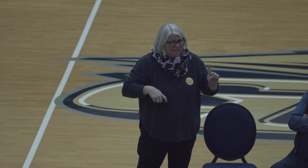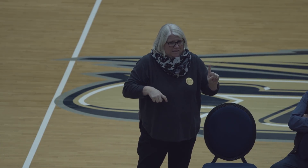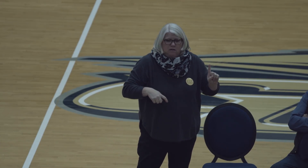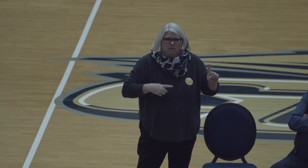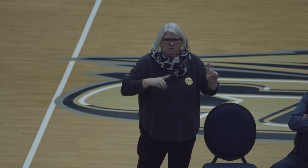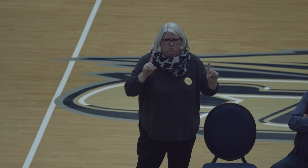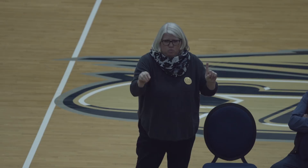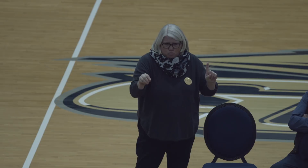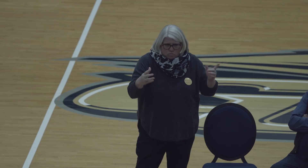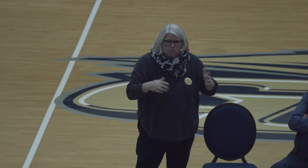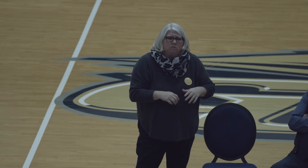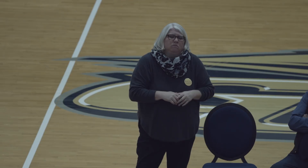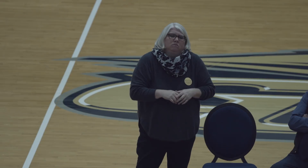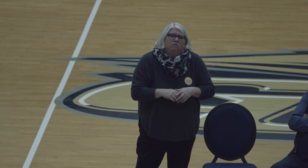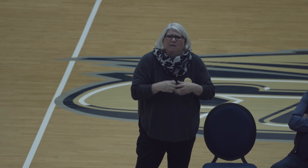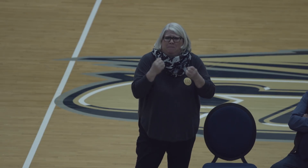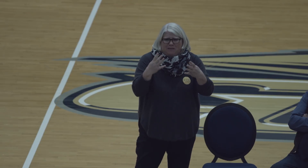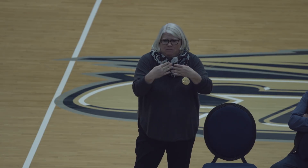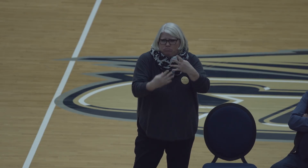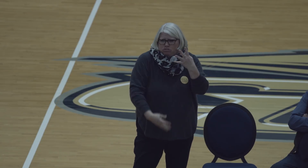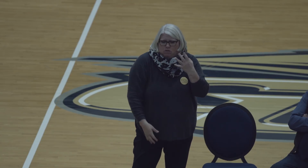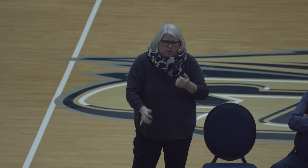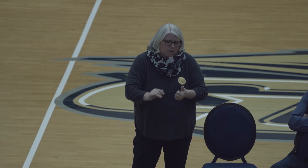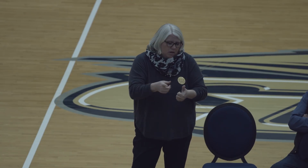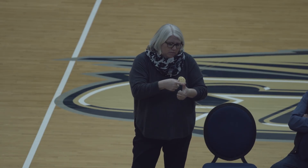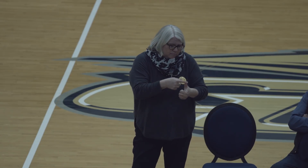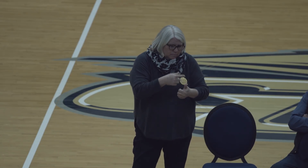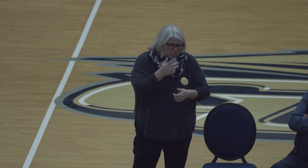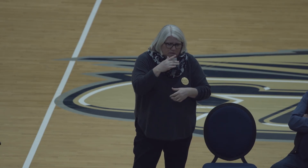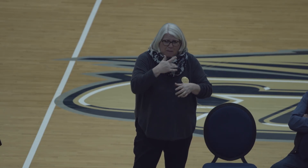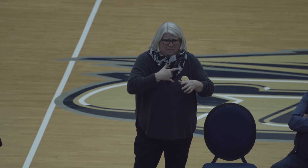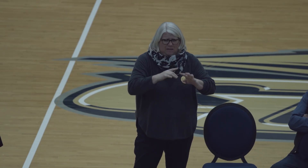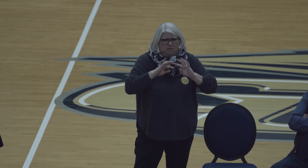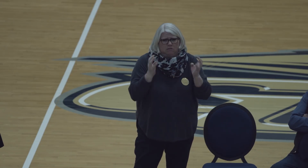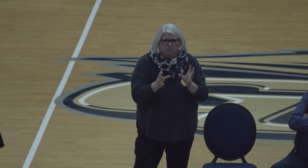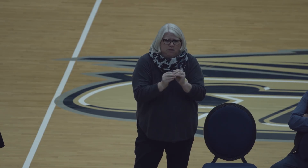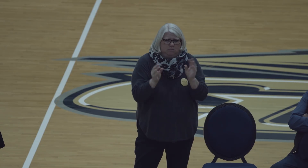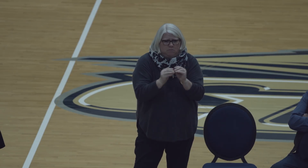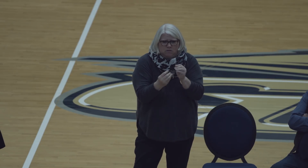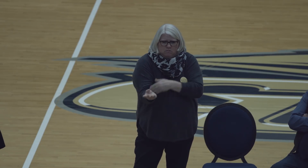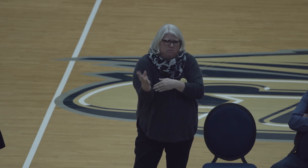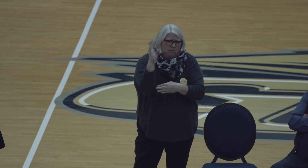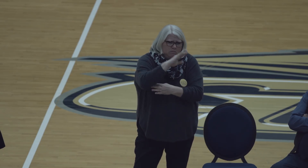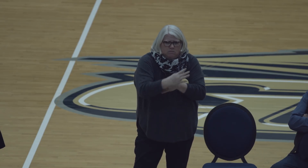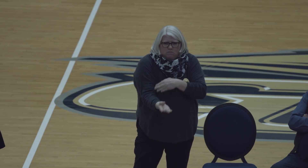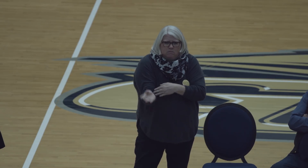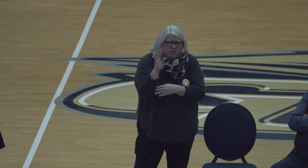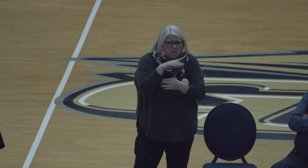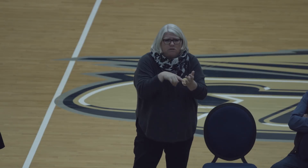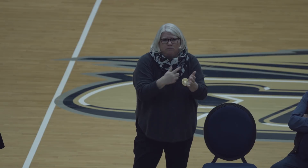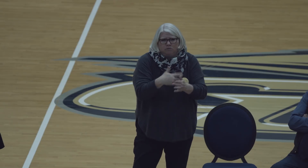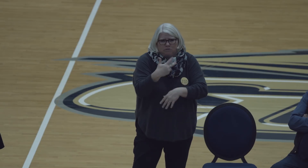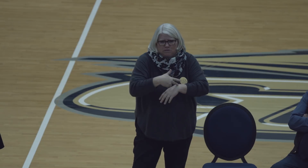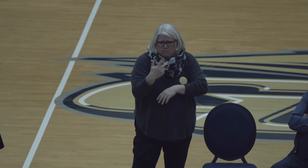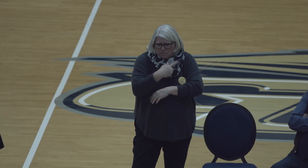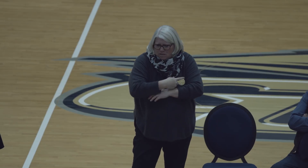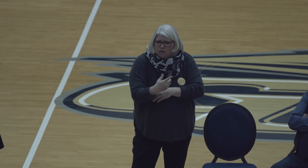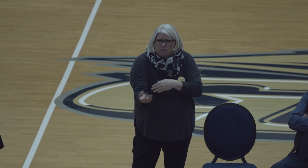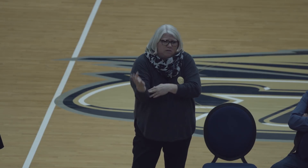was whatever else was needed, anything else. And so I did a little bit of everything. We had meetings morning, noon, and night, and